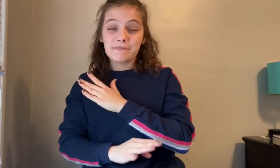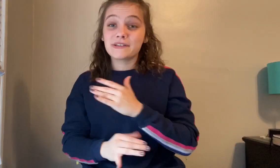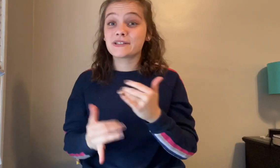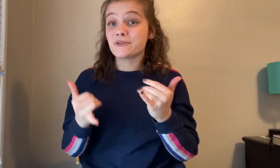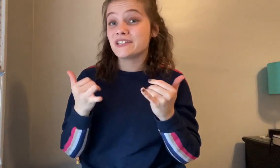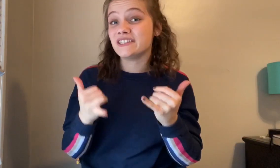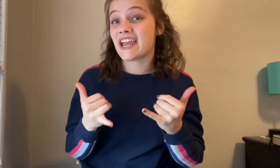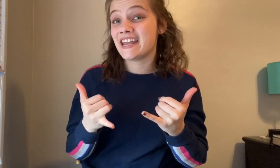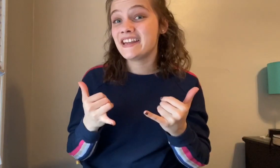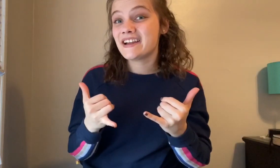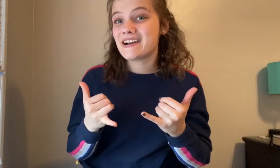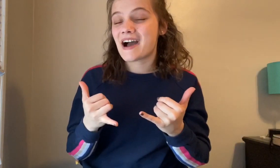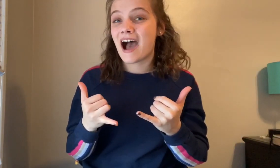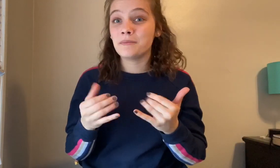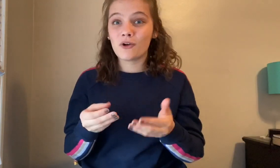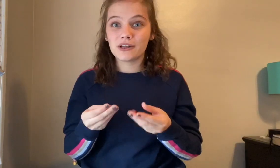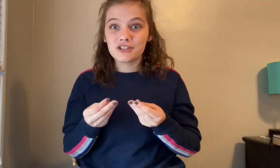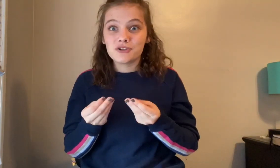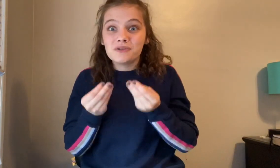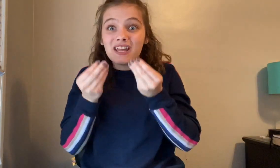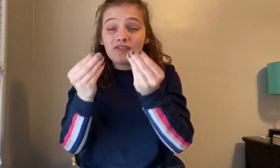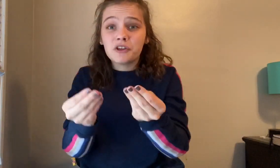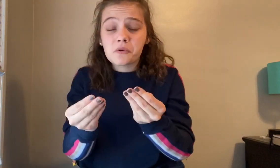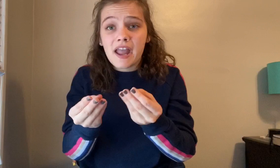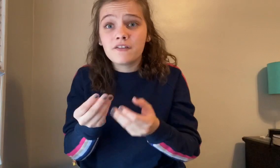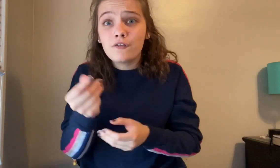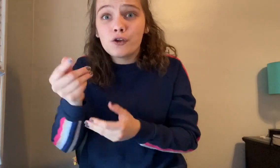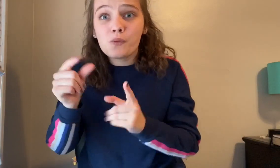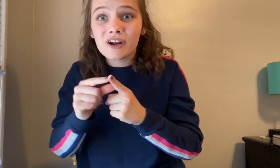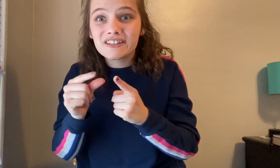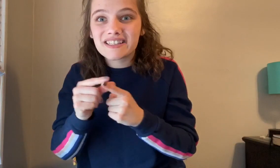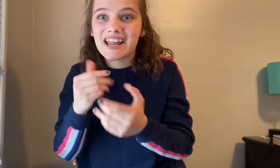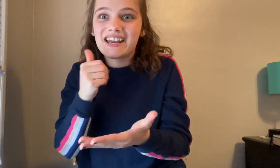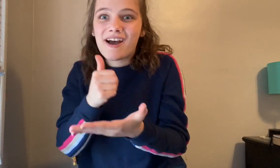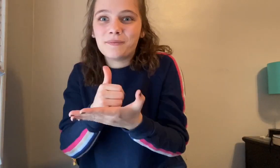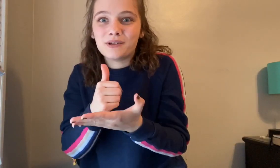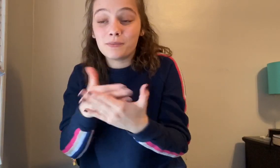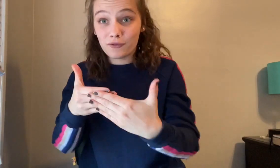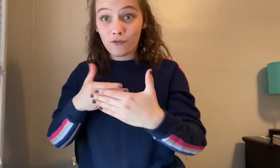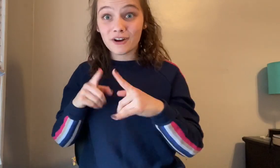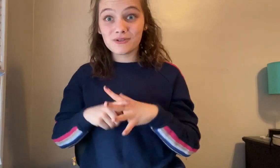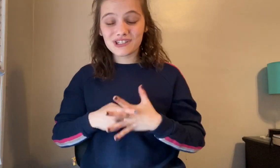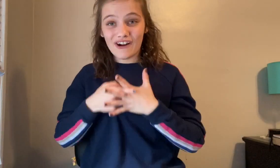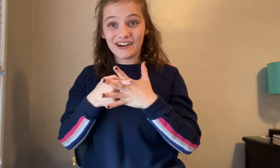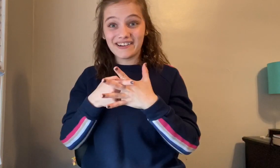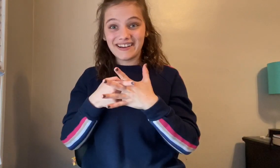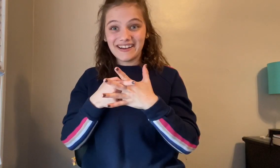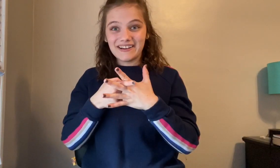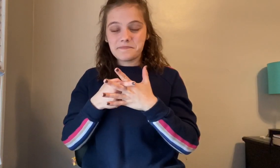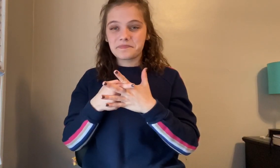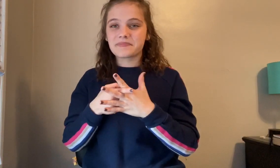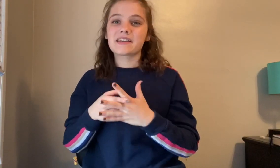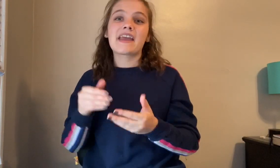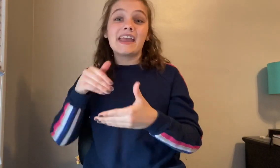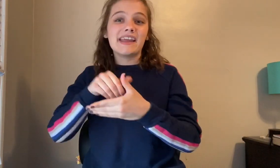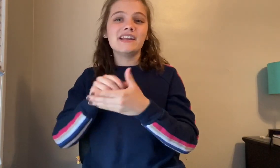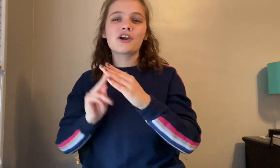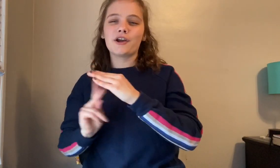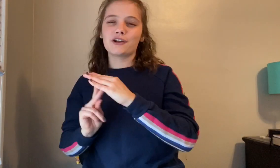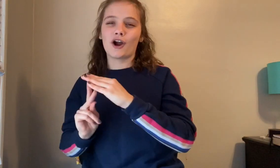So today, I'm going to give you a few words that can help you before you start. In kindergarten,